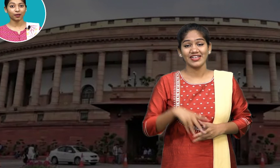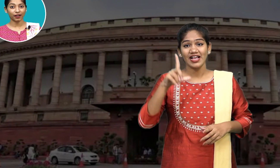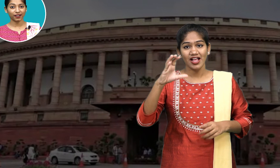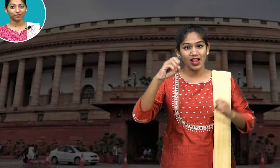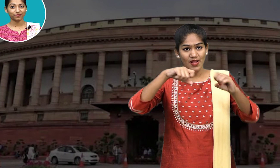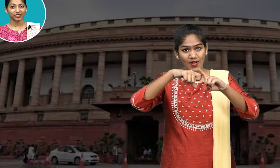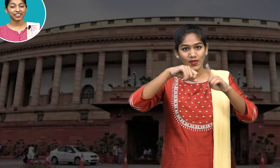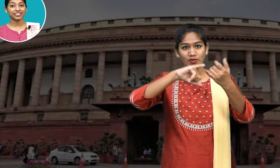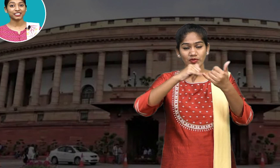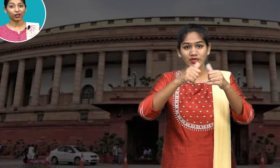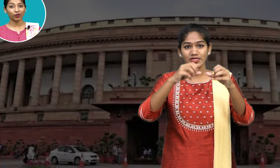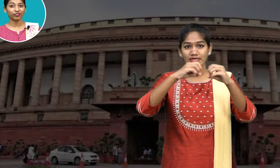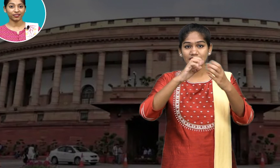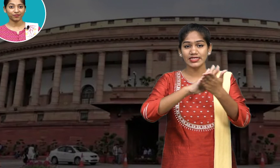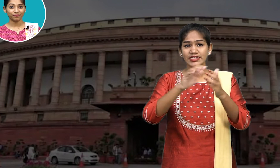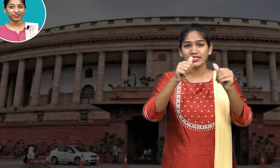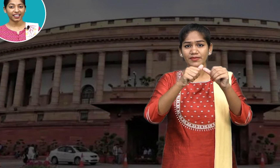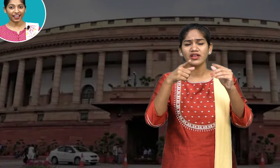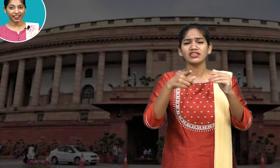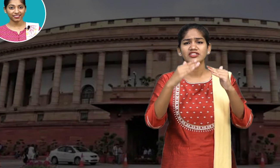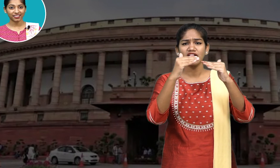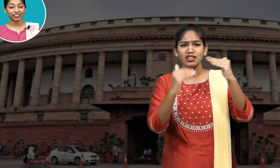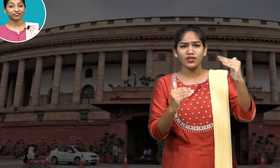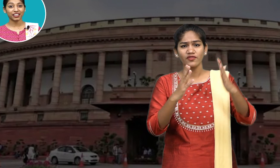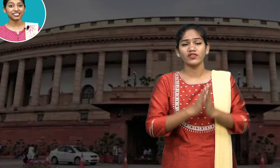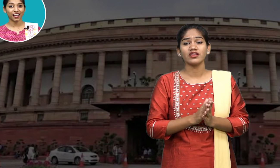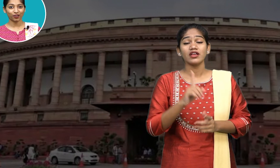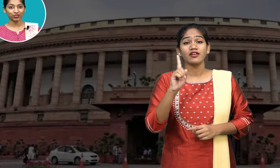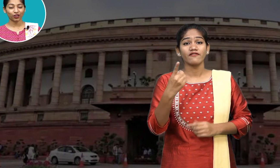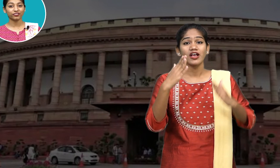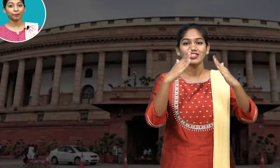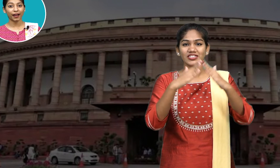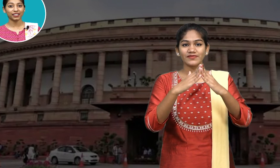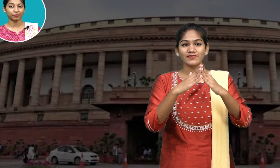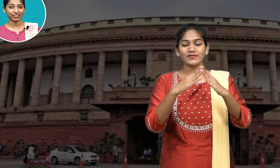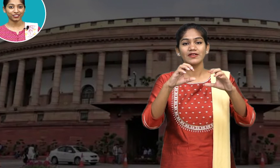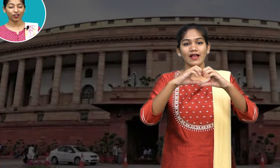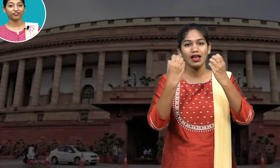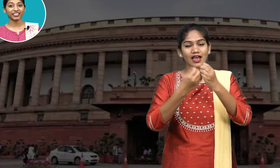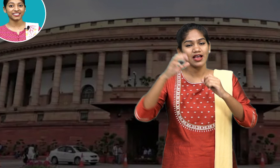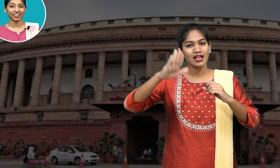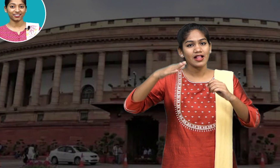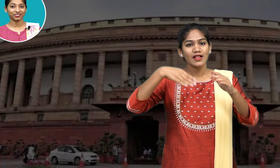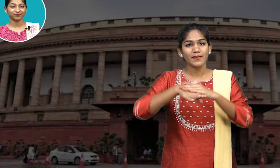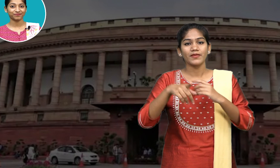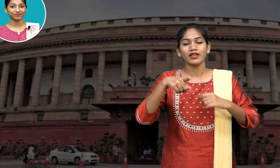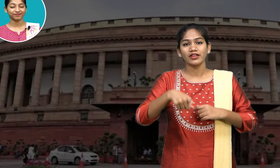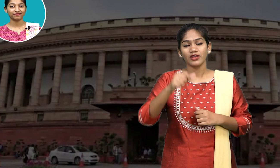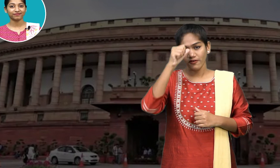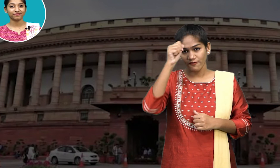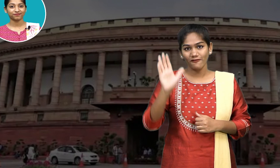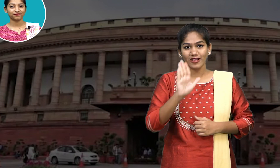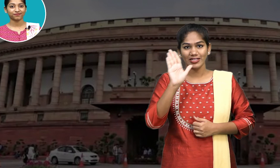Lok Sabha is the lower and the first house of the Parliament of India.